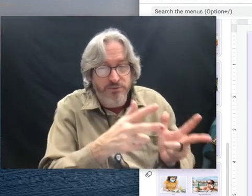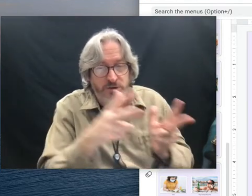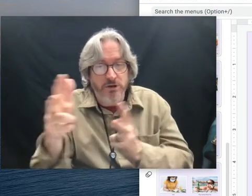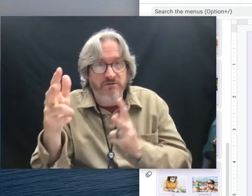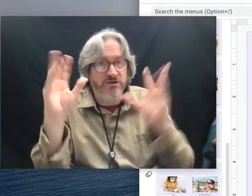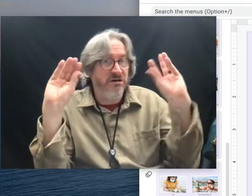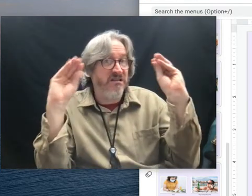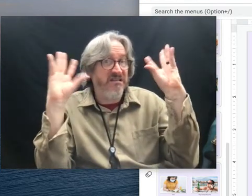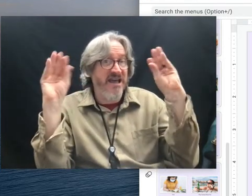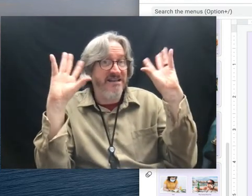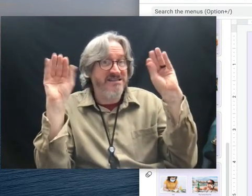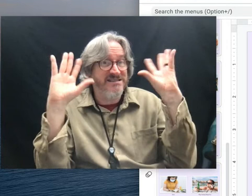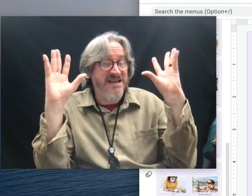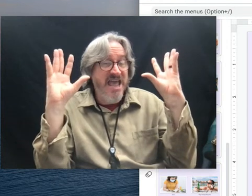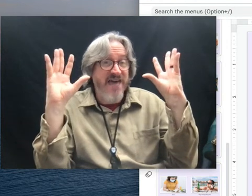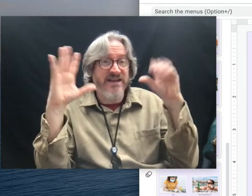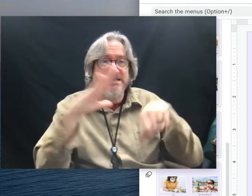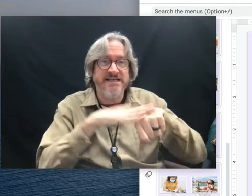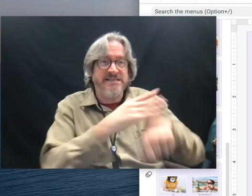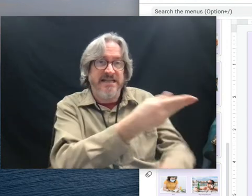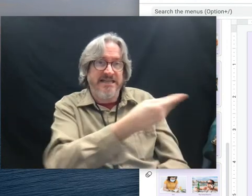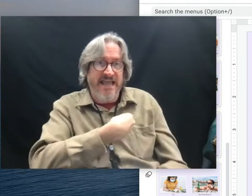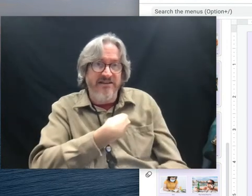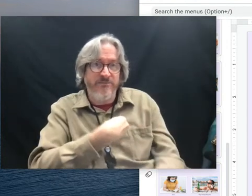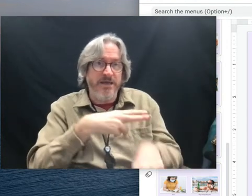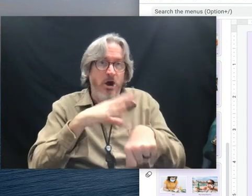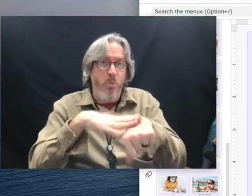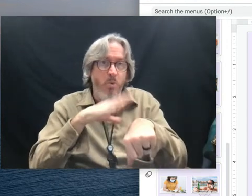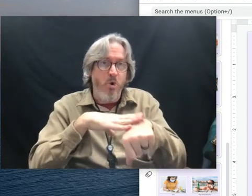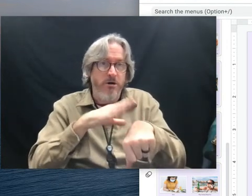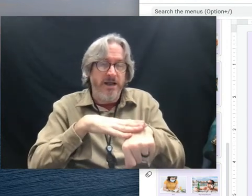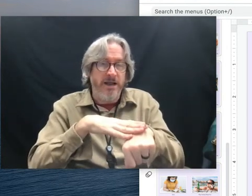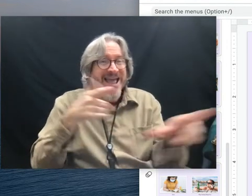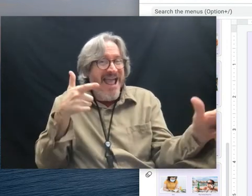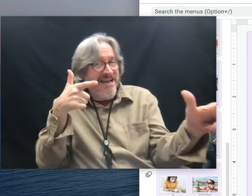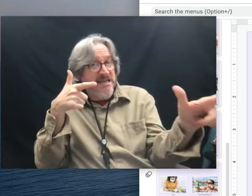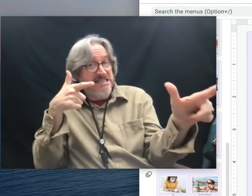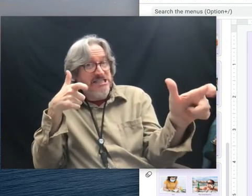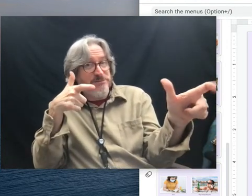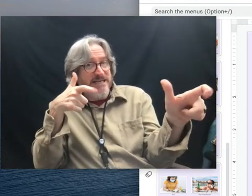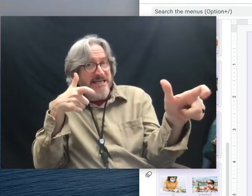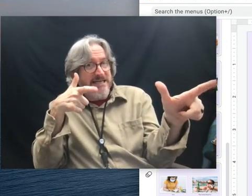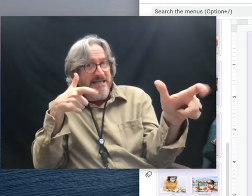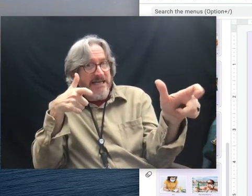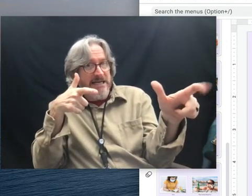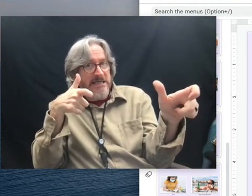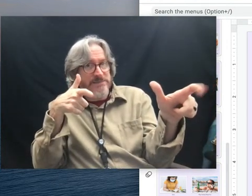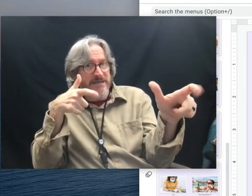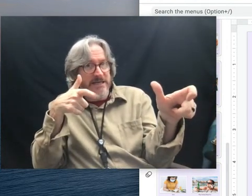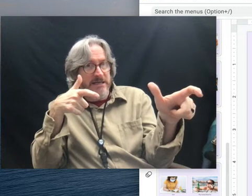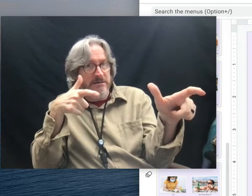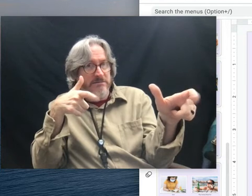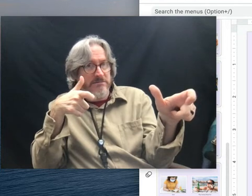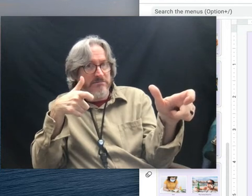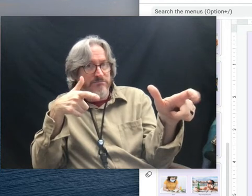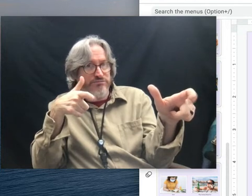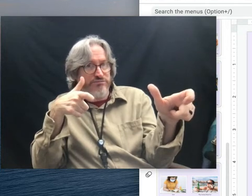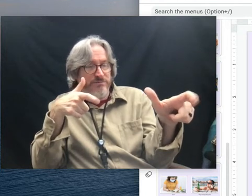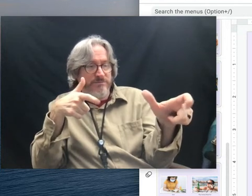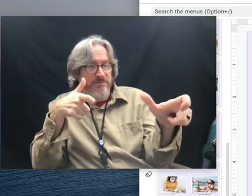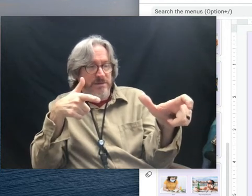Police pull over lights. And then he says, gave me a warning. And speeding.